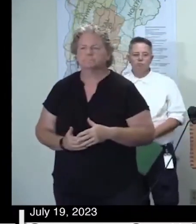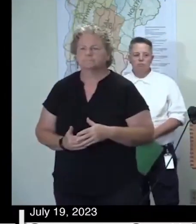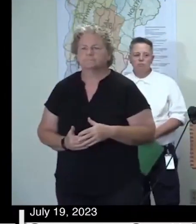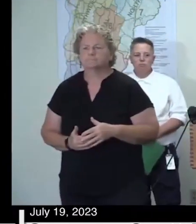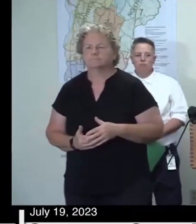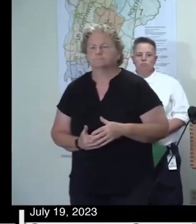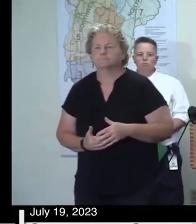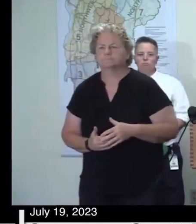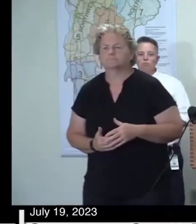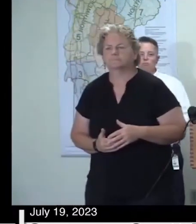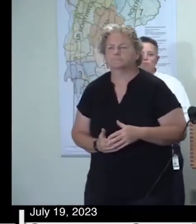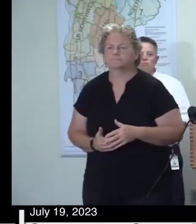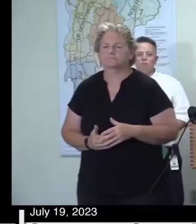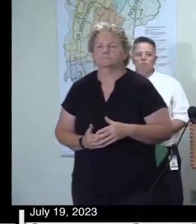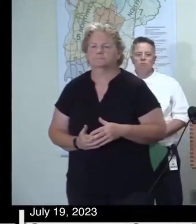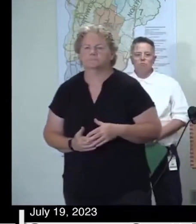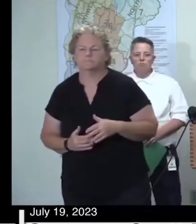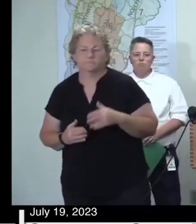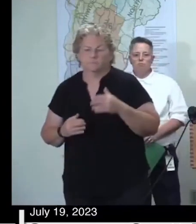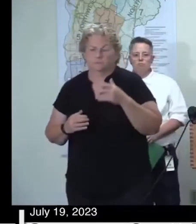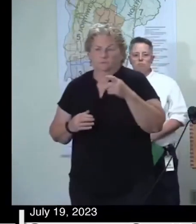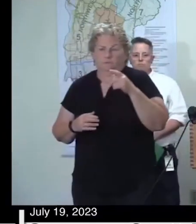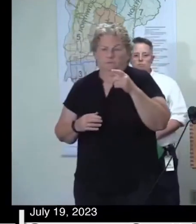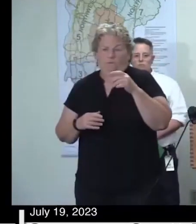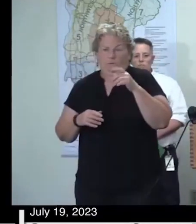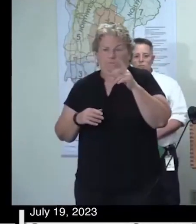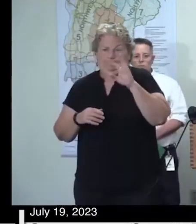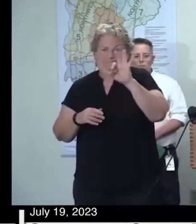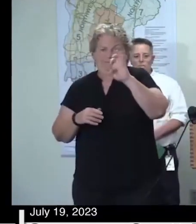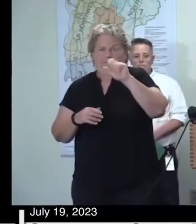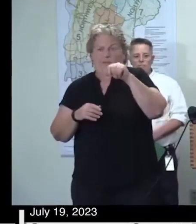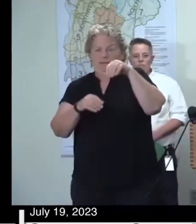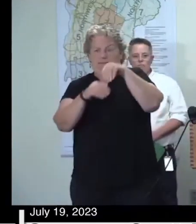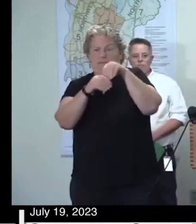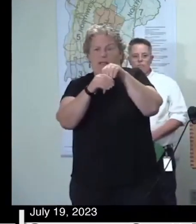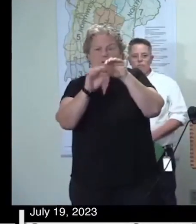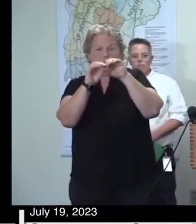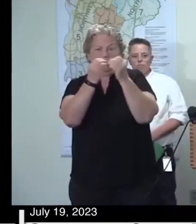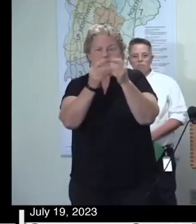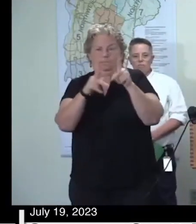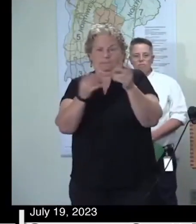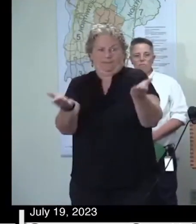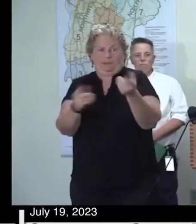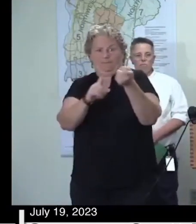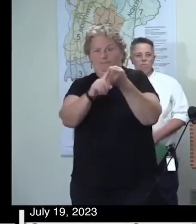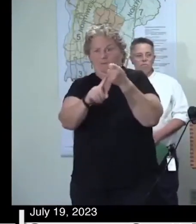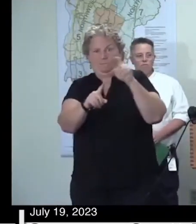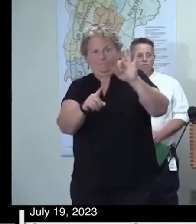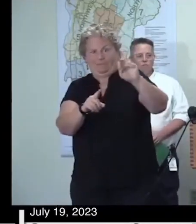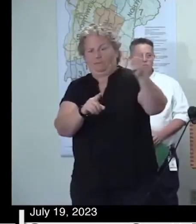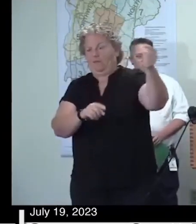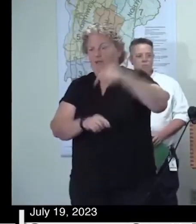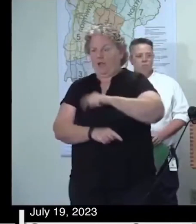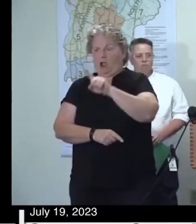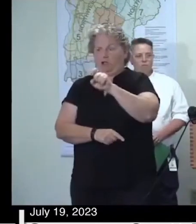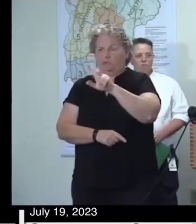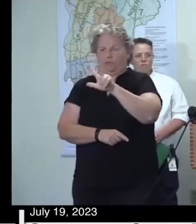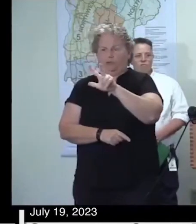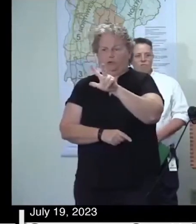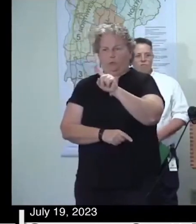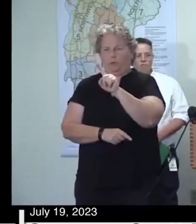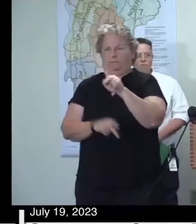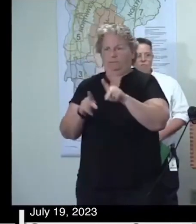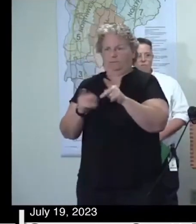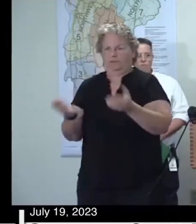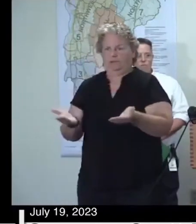As of last evening, there are 1,980 homes that have been visited by our disaster survivor